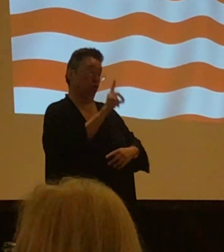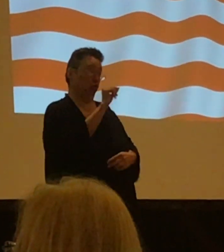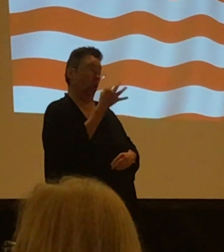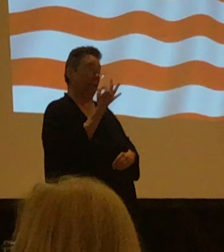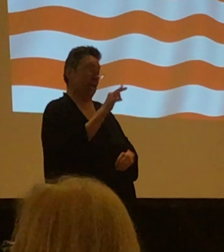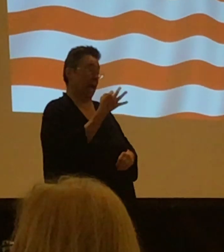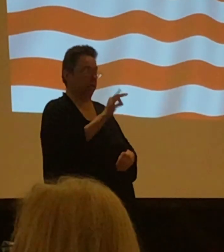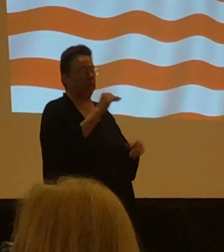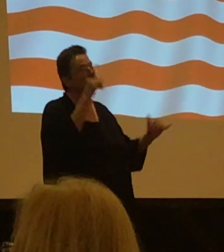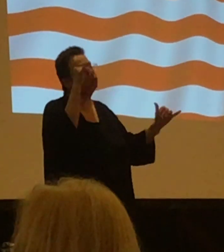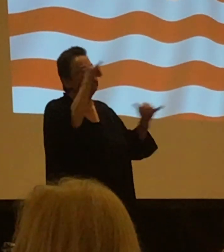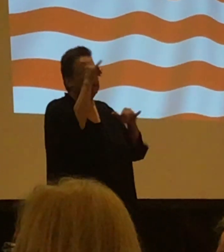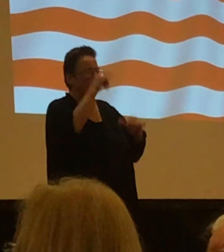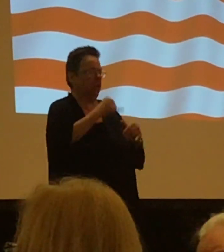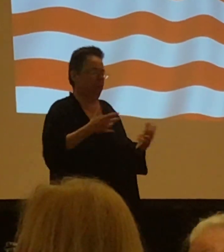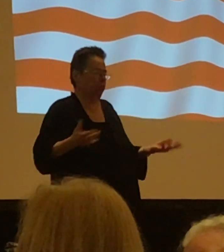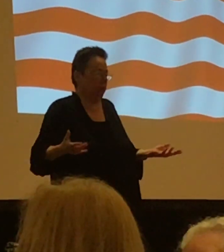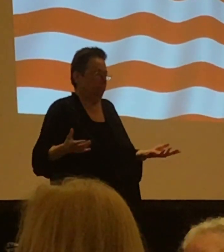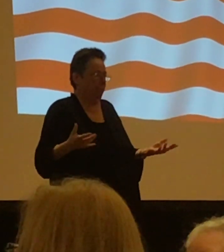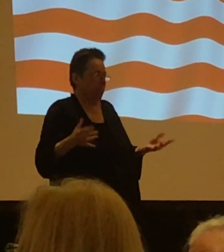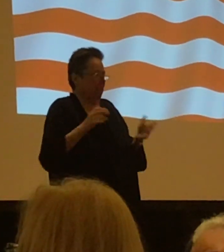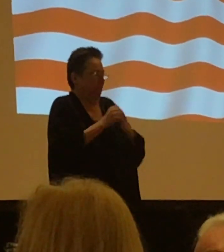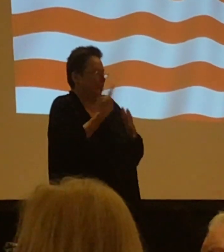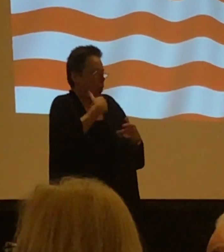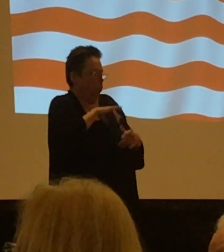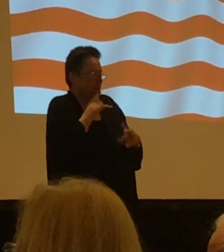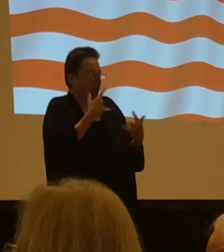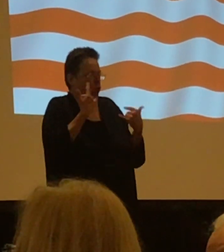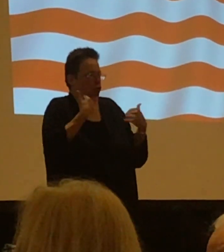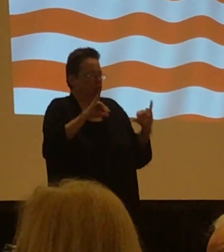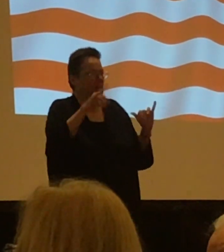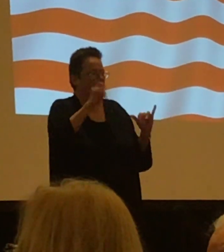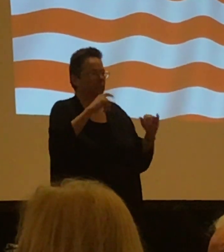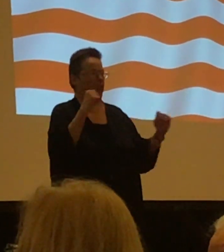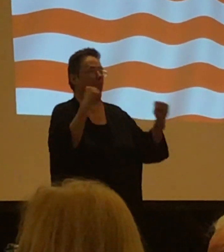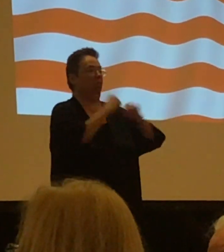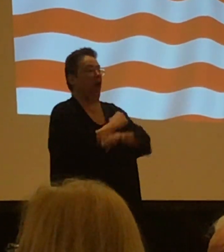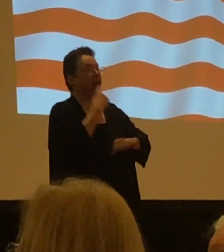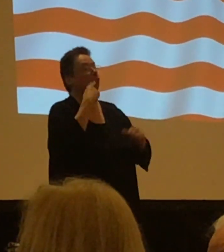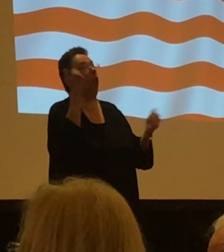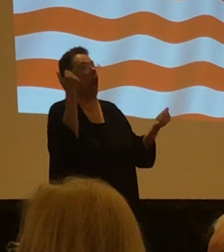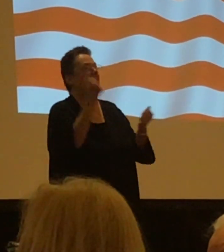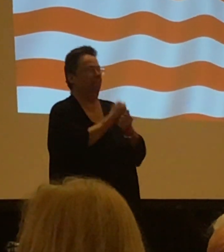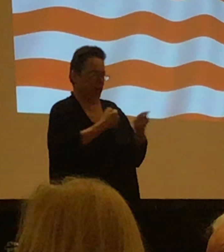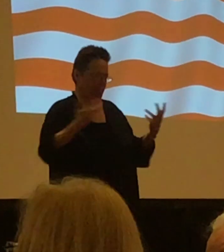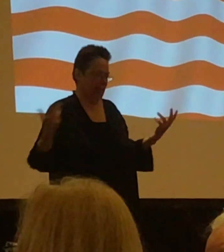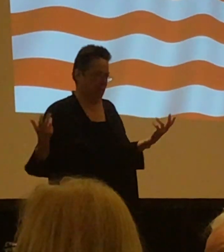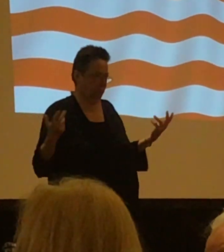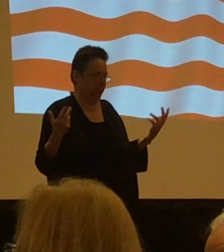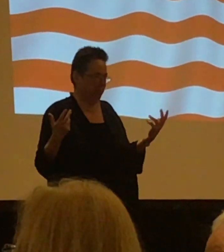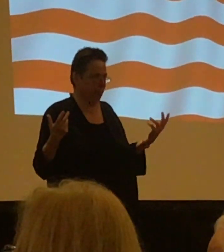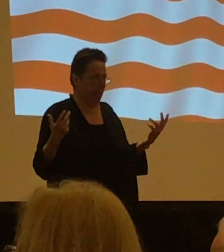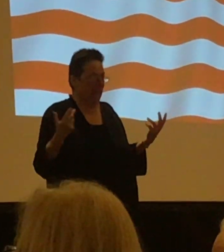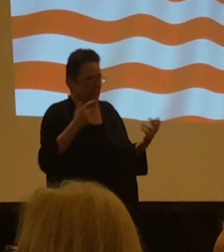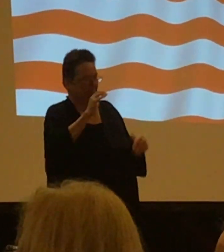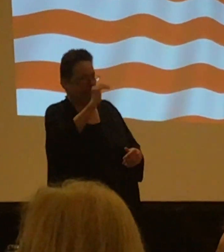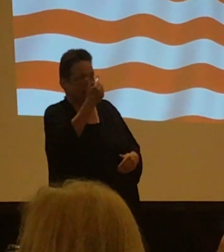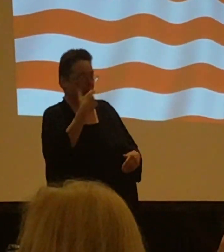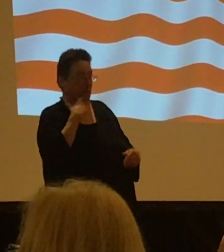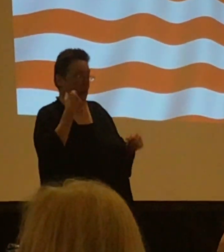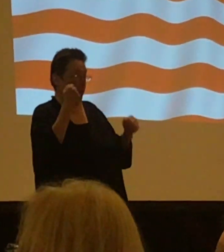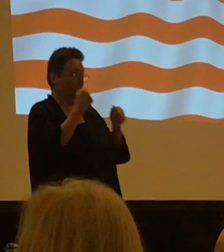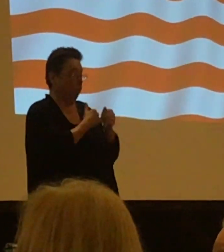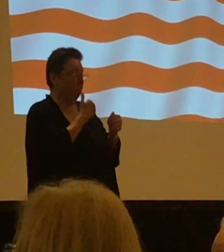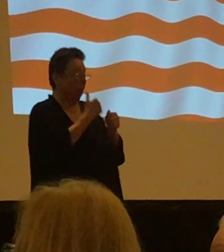2019 is ridiculous that we are still having to fight for every single thing, it seems like, in the